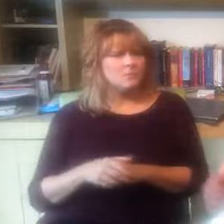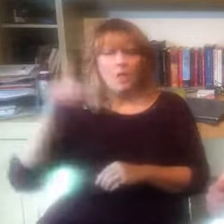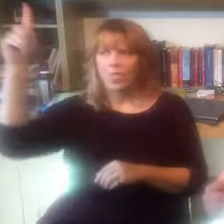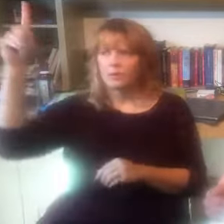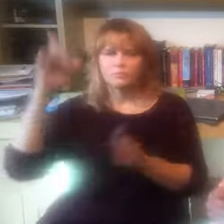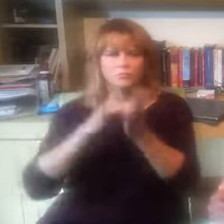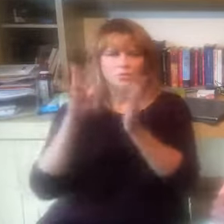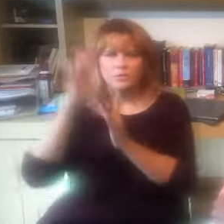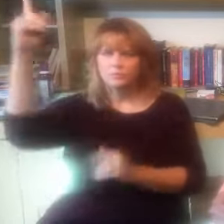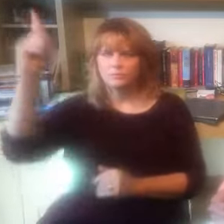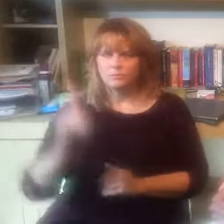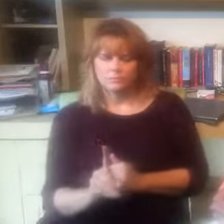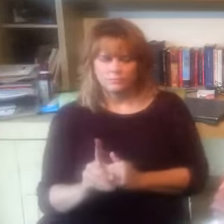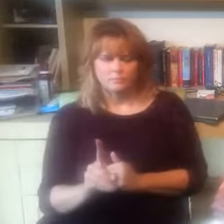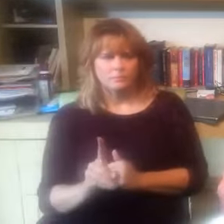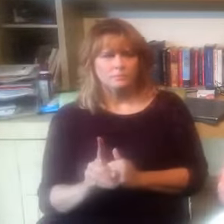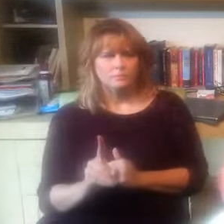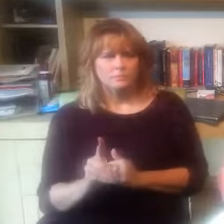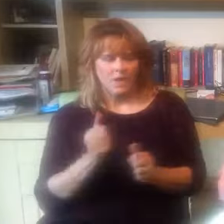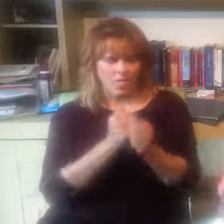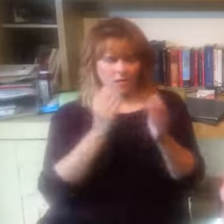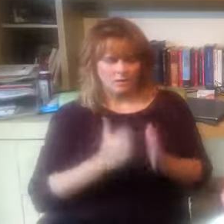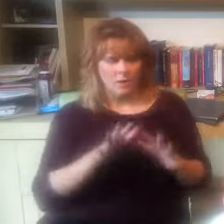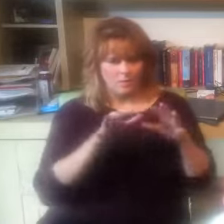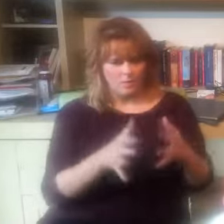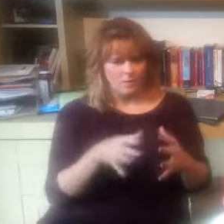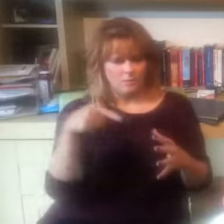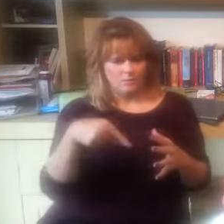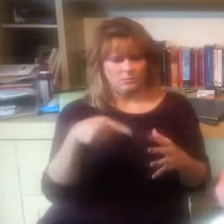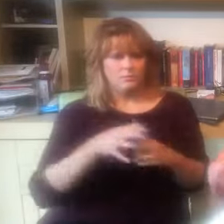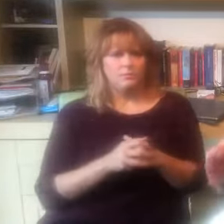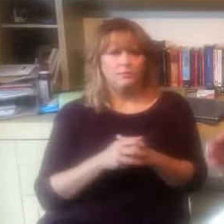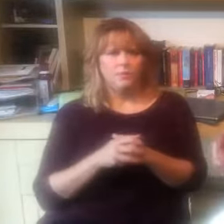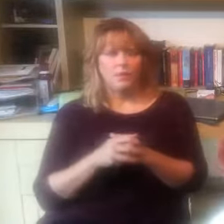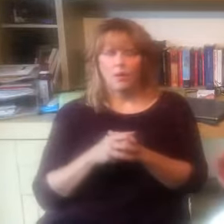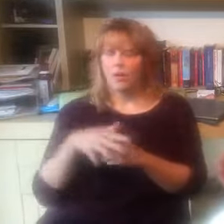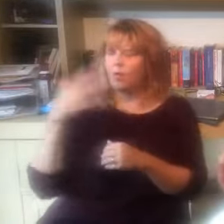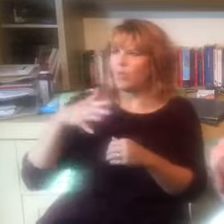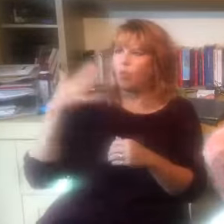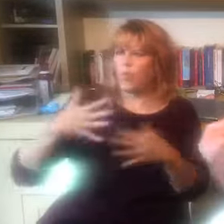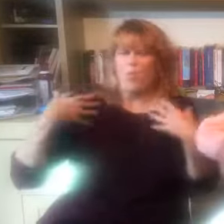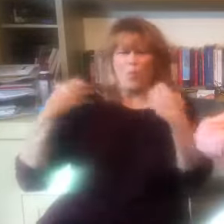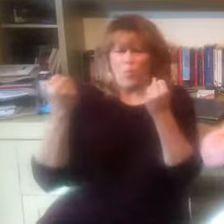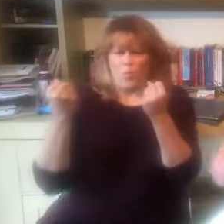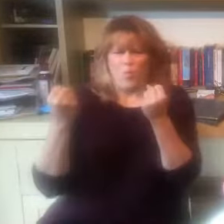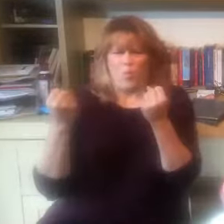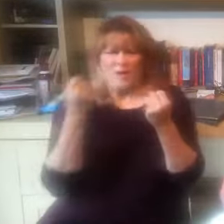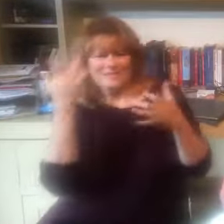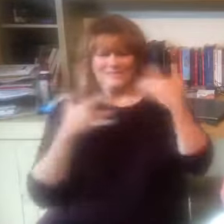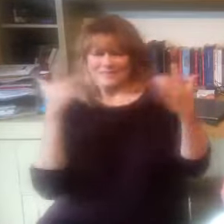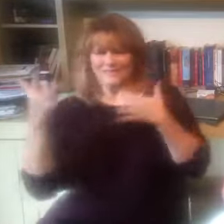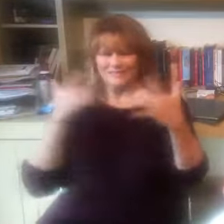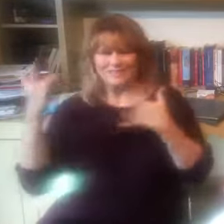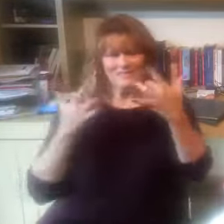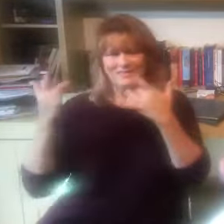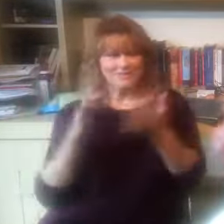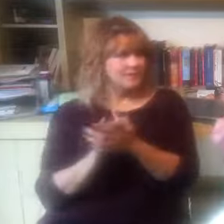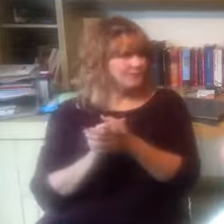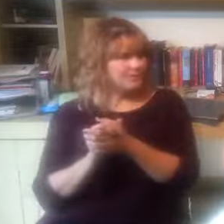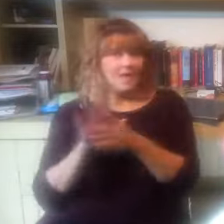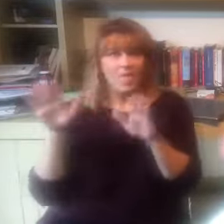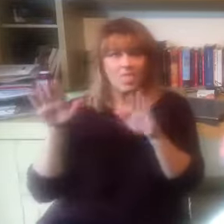comes down the mountain, the disciples were so pumped up and so excited that